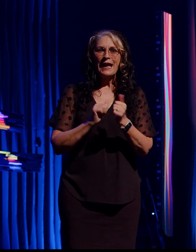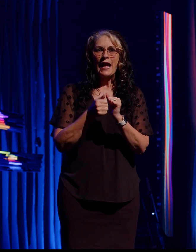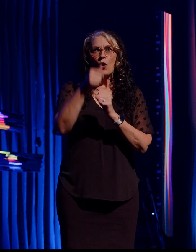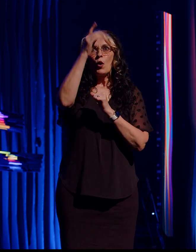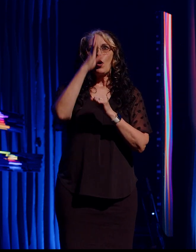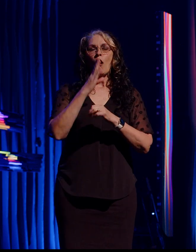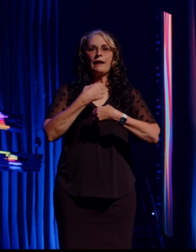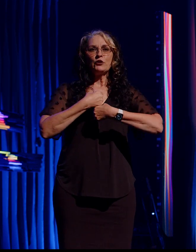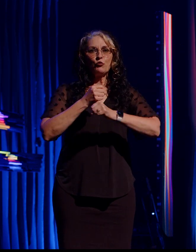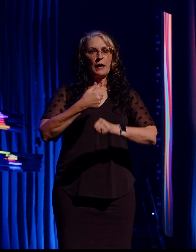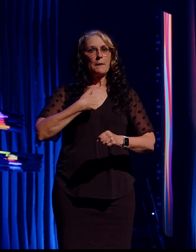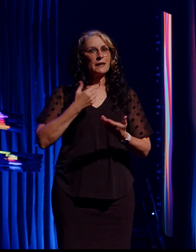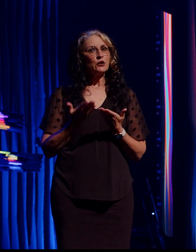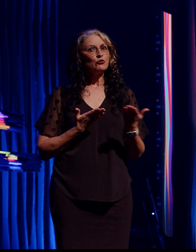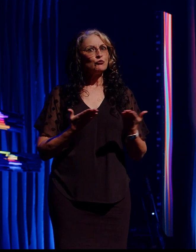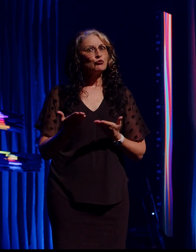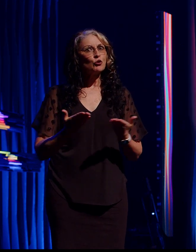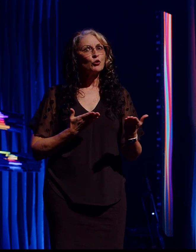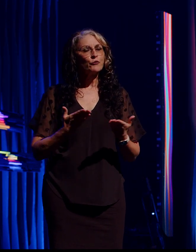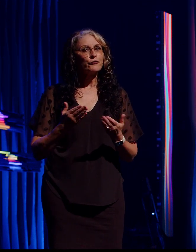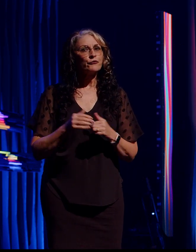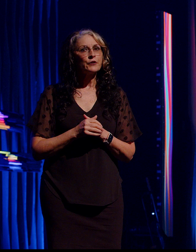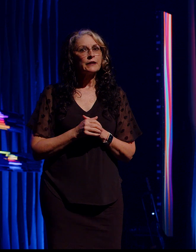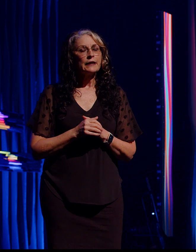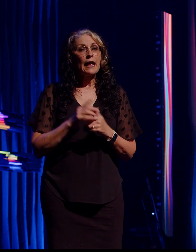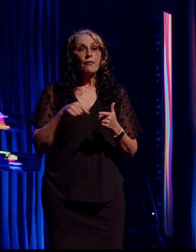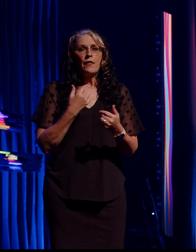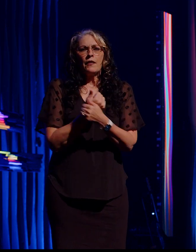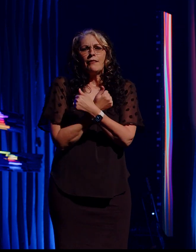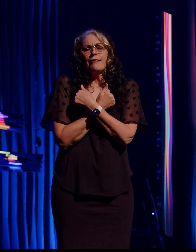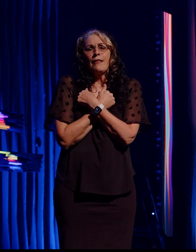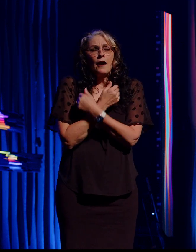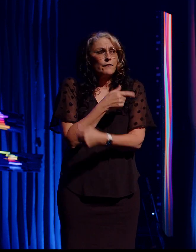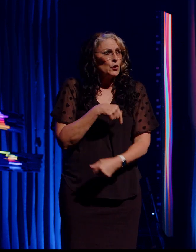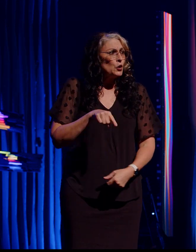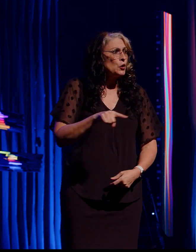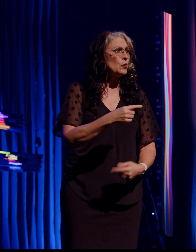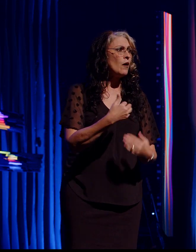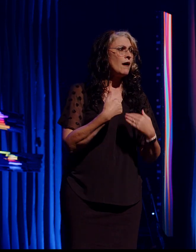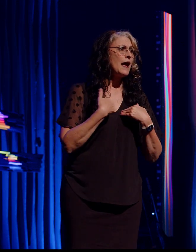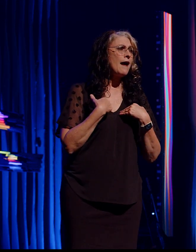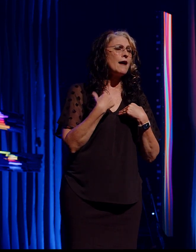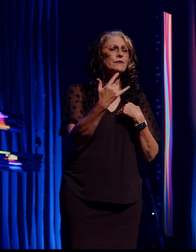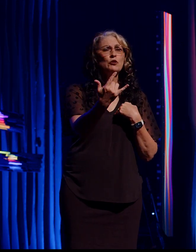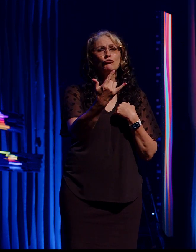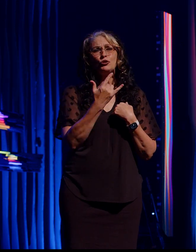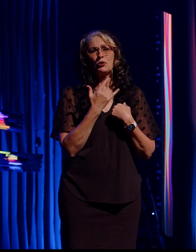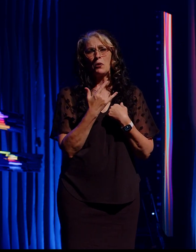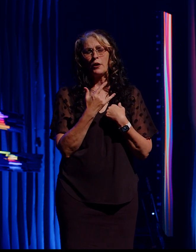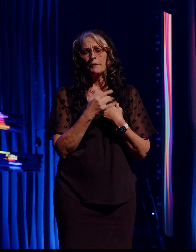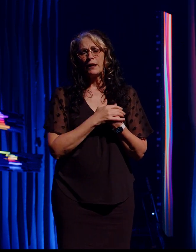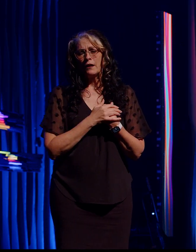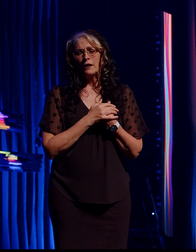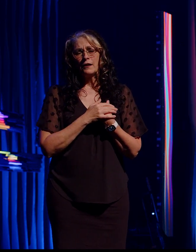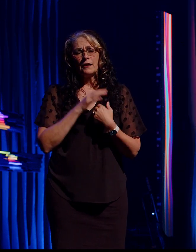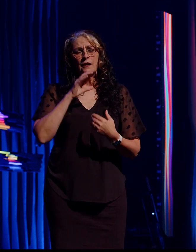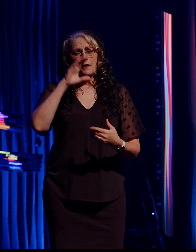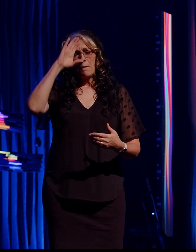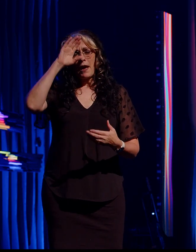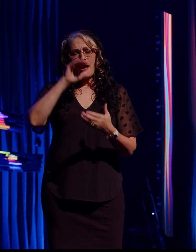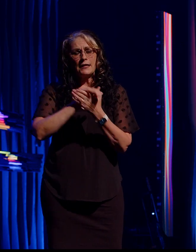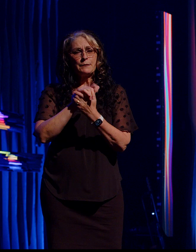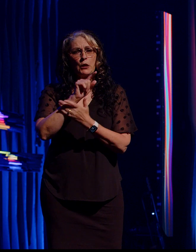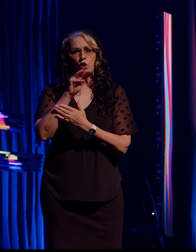God created me to serve. And then the love that you all have shown me has been, Tom and I are blown